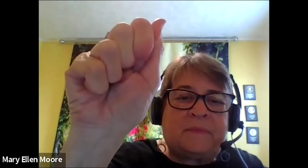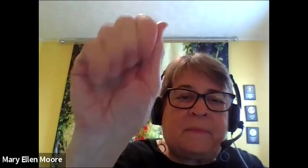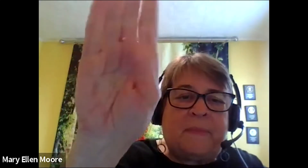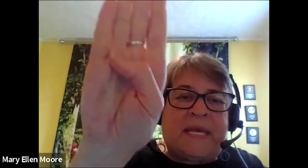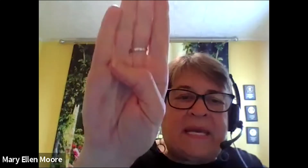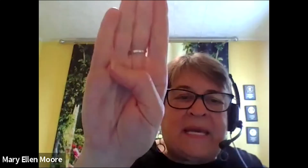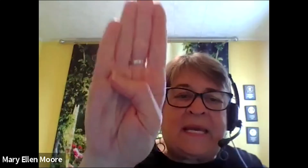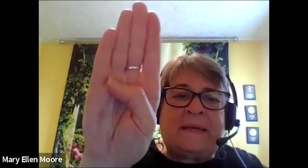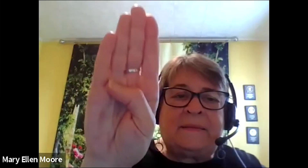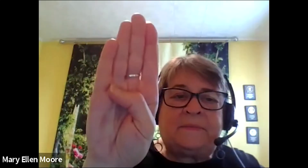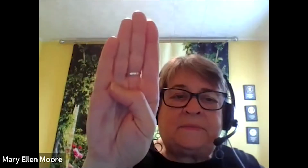B,